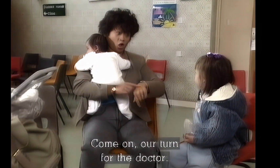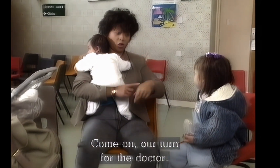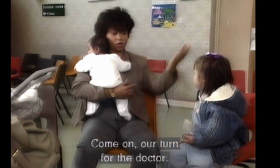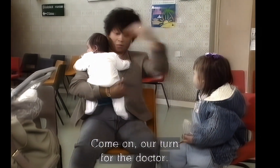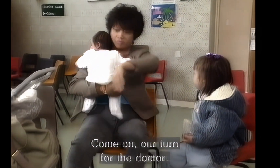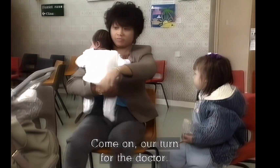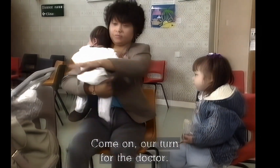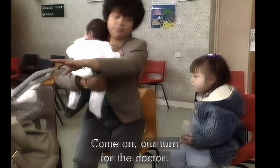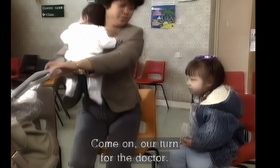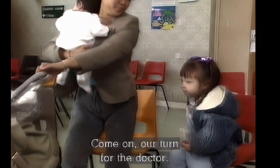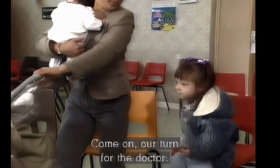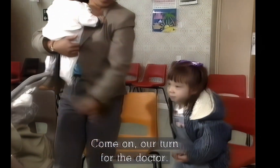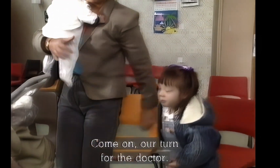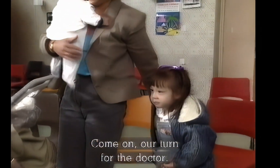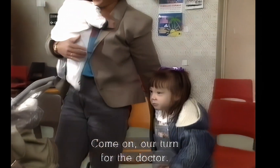Come on, our time for the doctor.